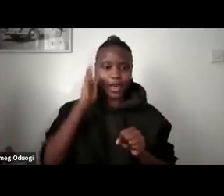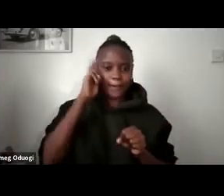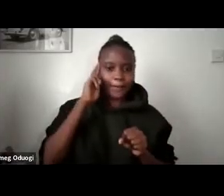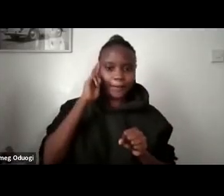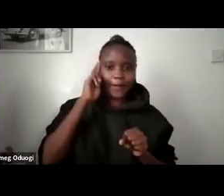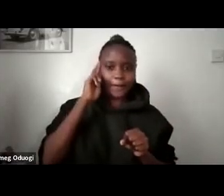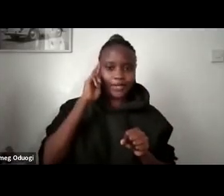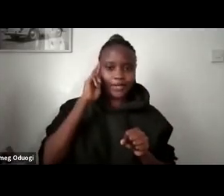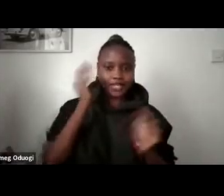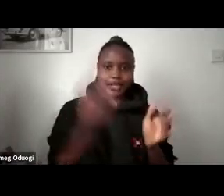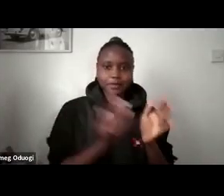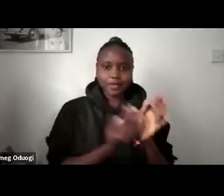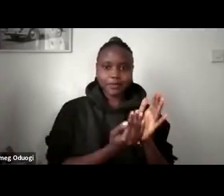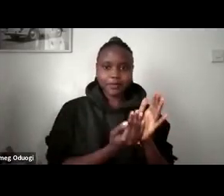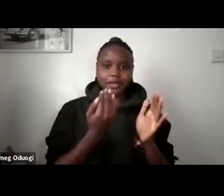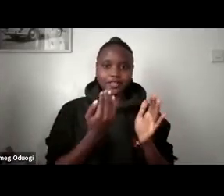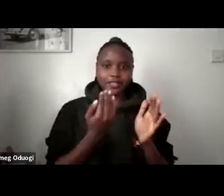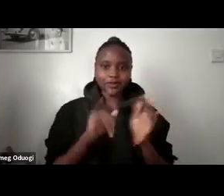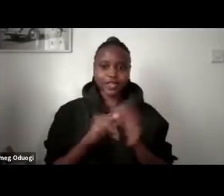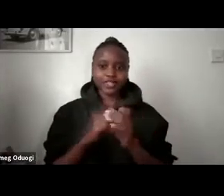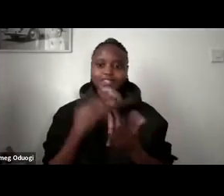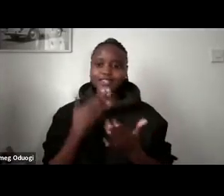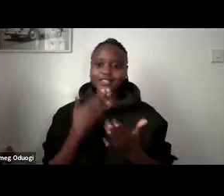of something. Thank you.